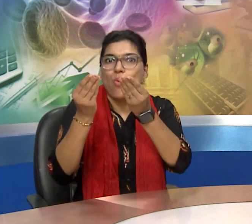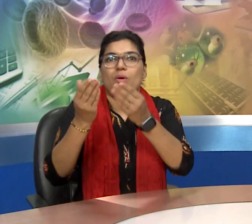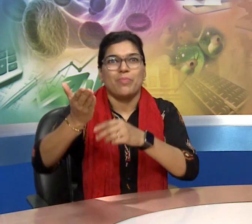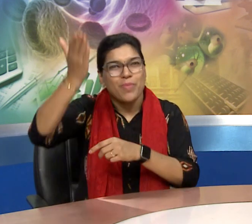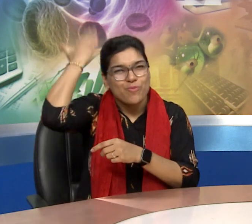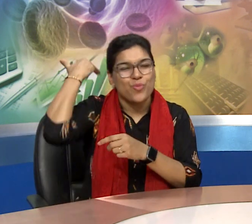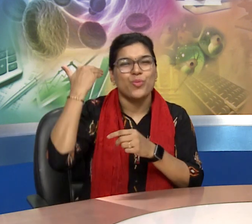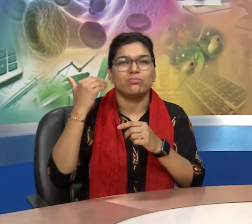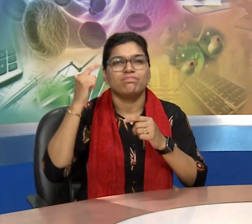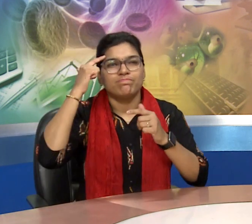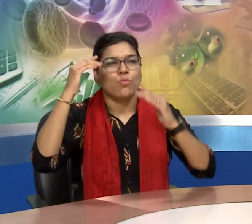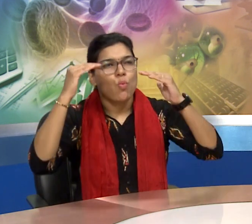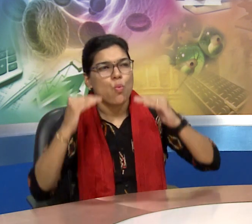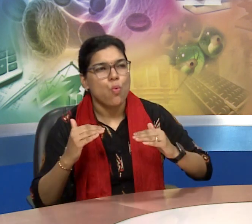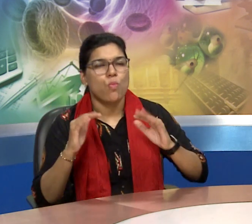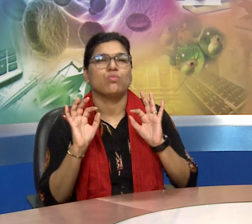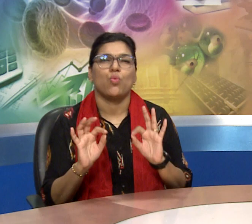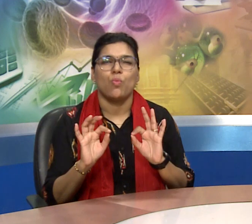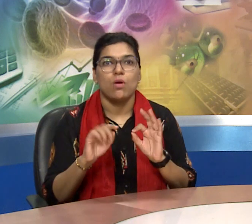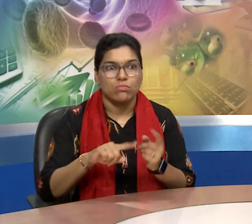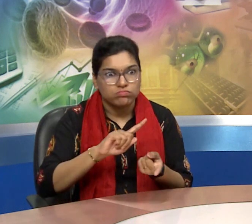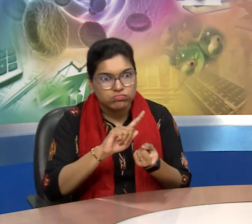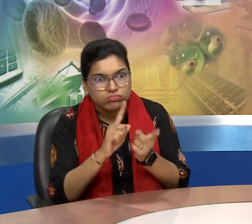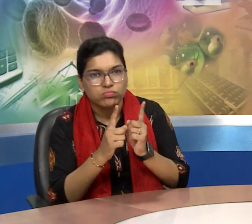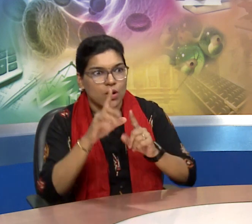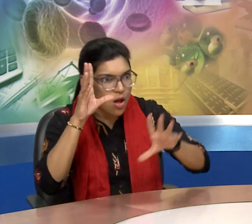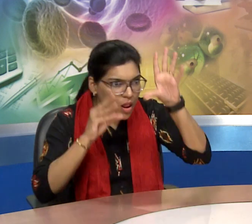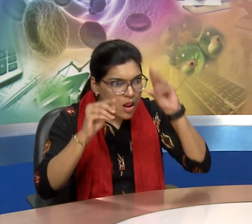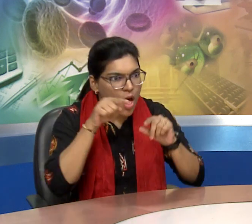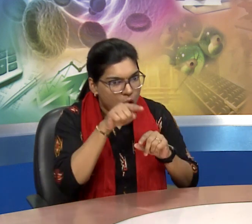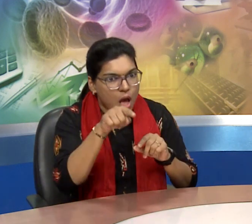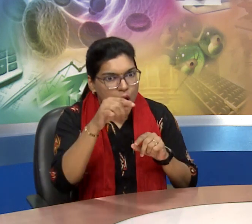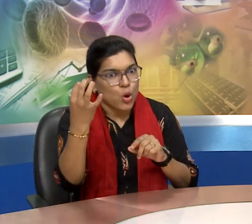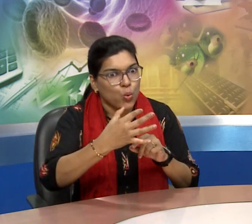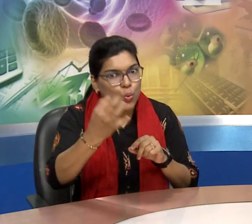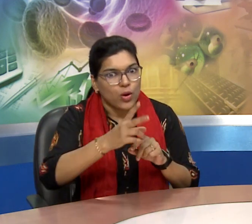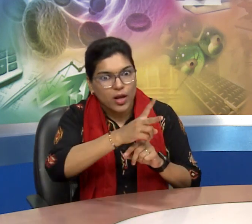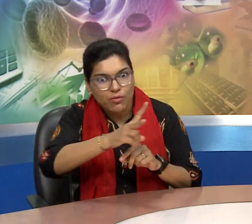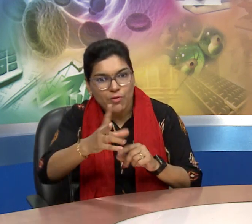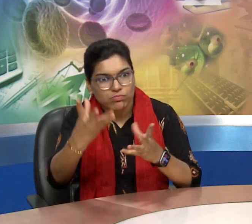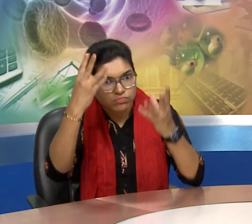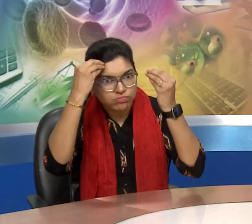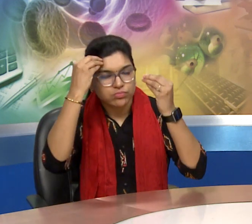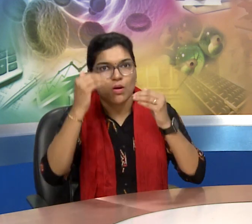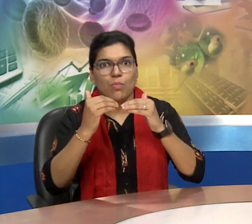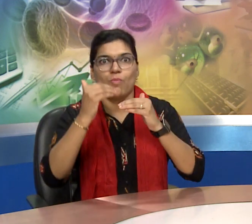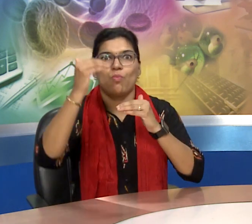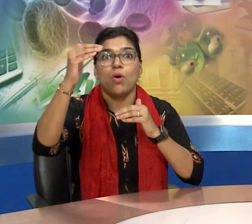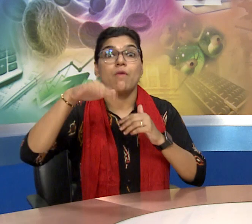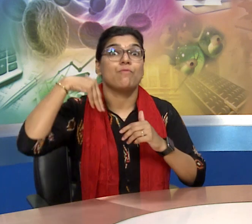therefore, library is a place where we all say that it is a center